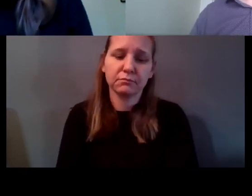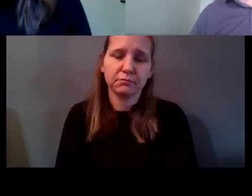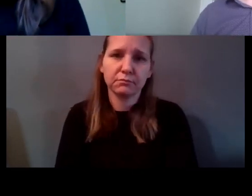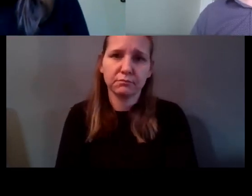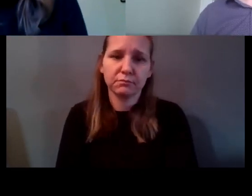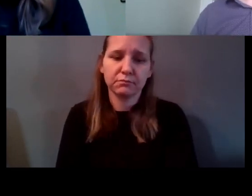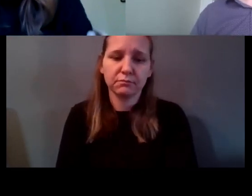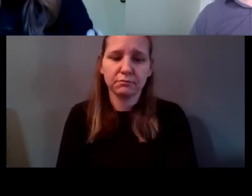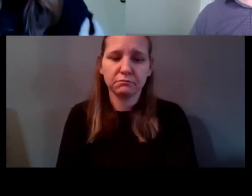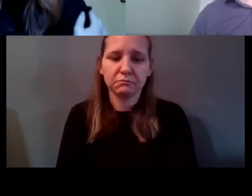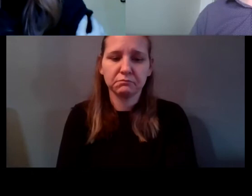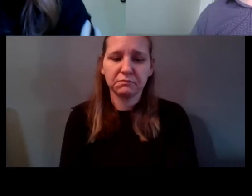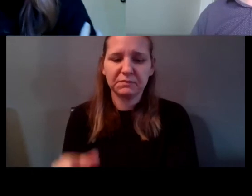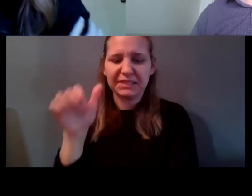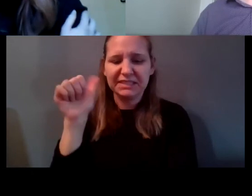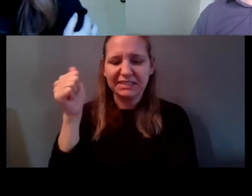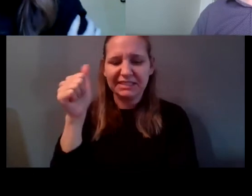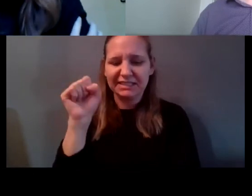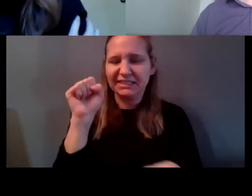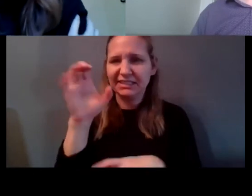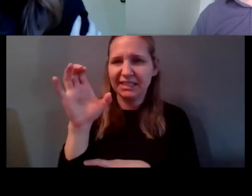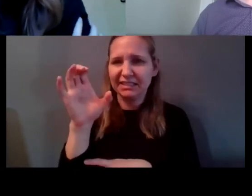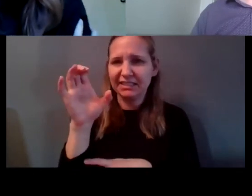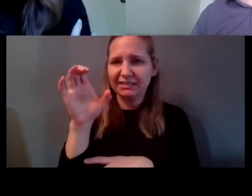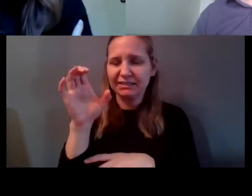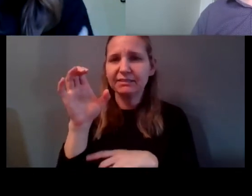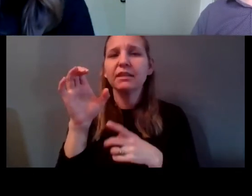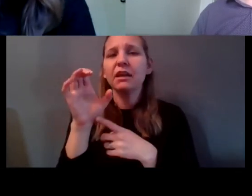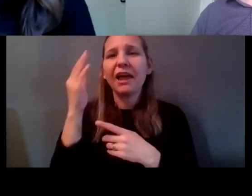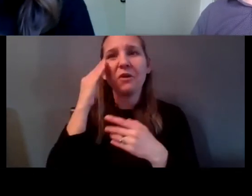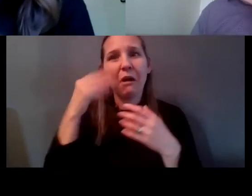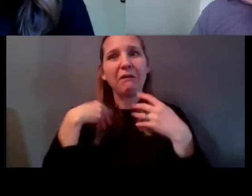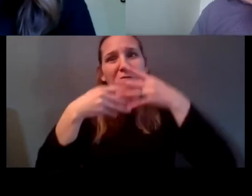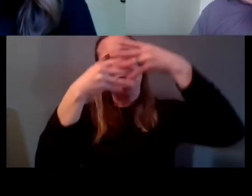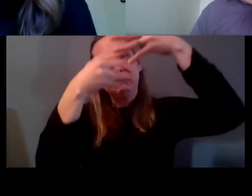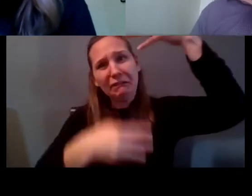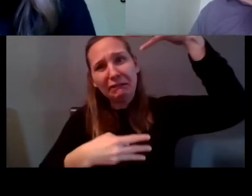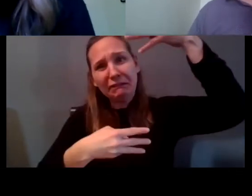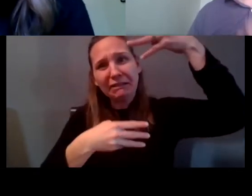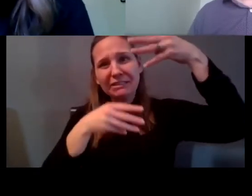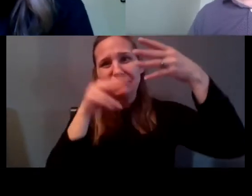And we'll give another 10 seconds or so. I know there's a lot of options to scroll through.